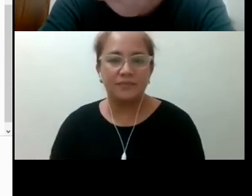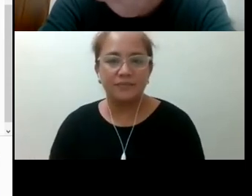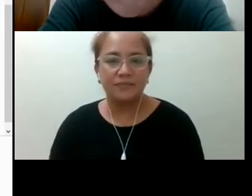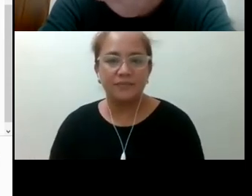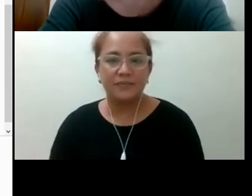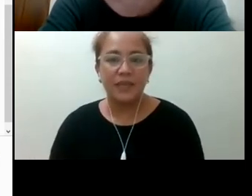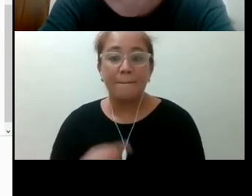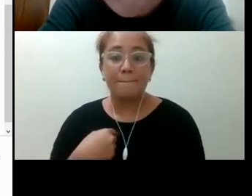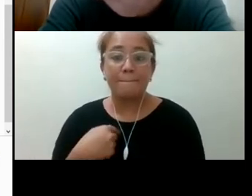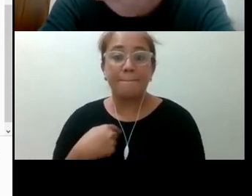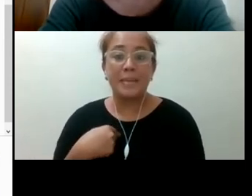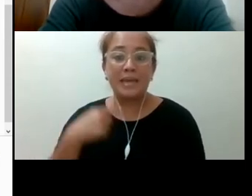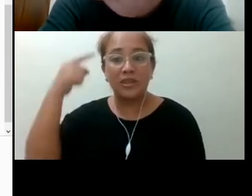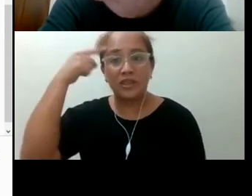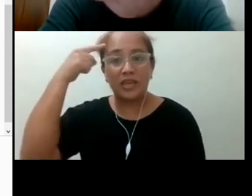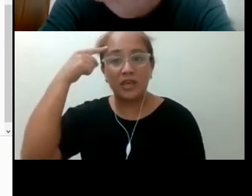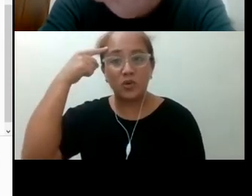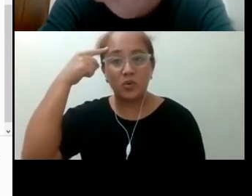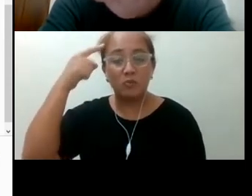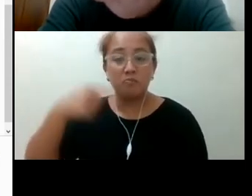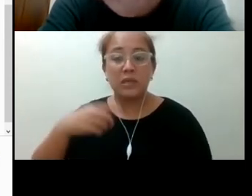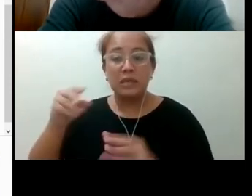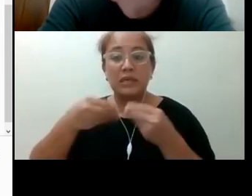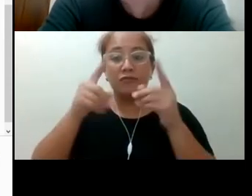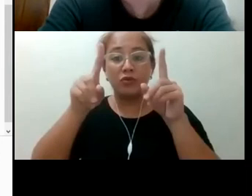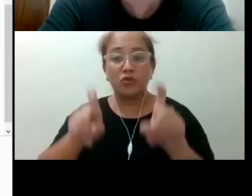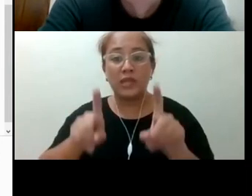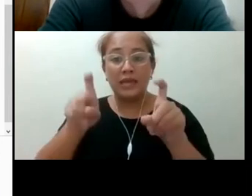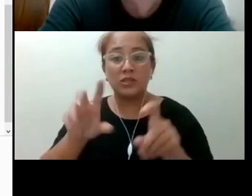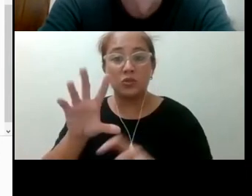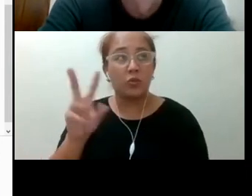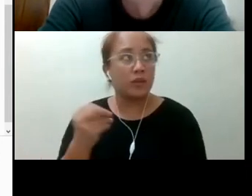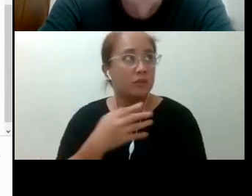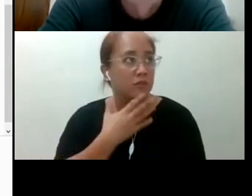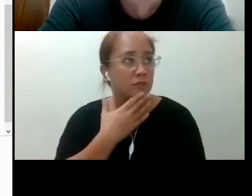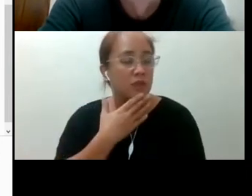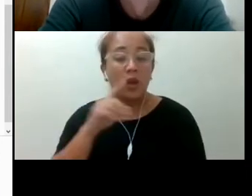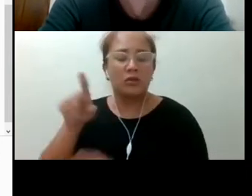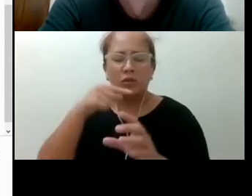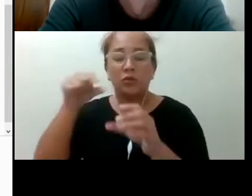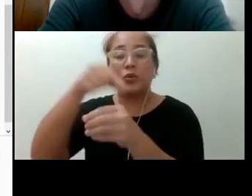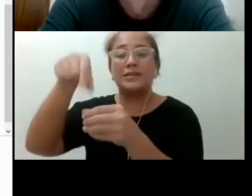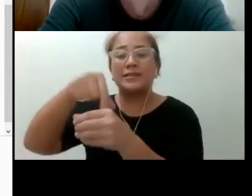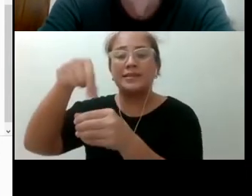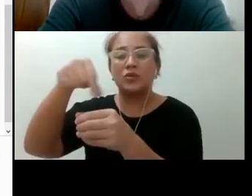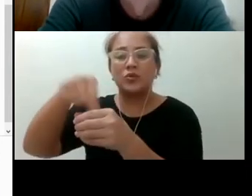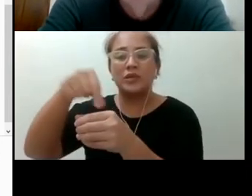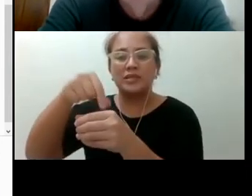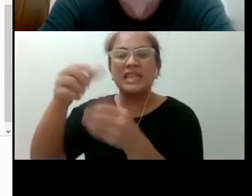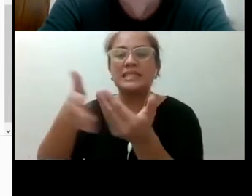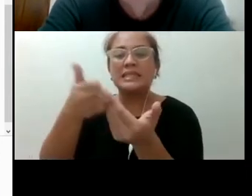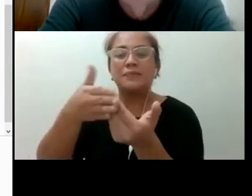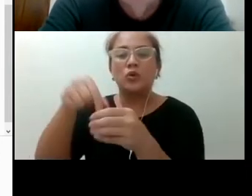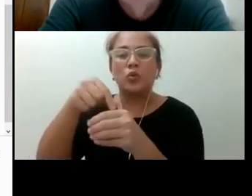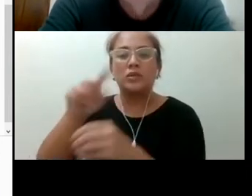I'm thinking about giving you a test either on a quiz, very simple quiz